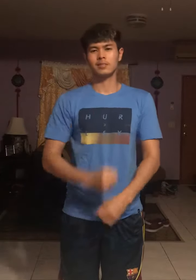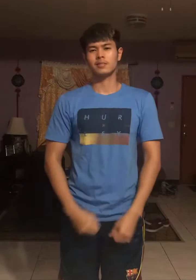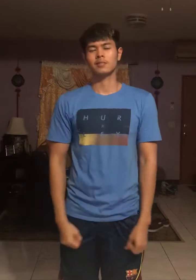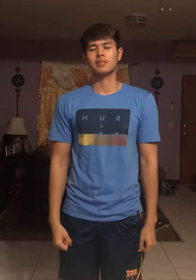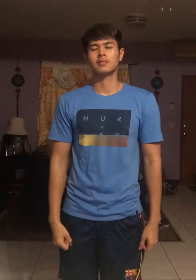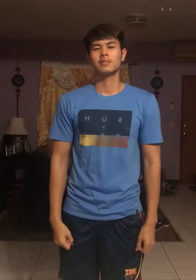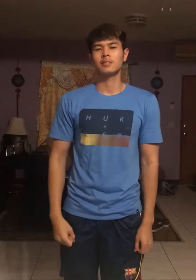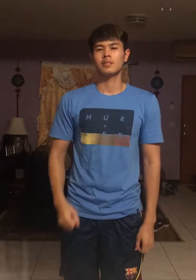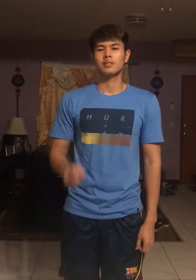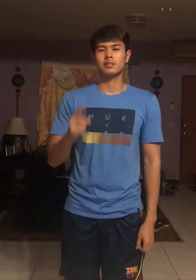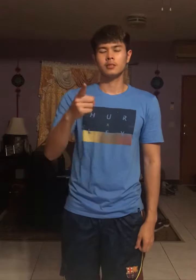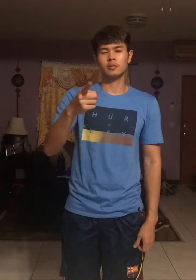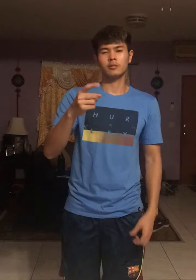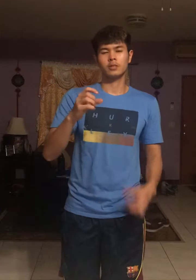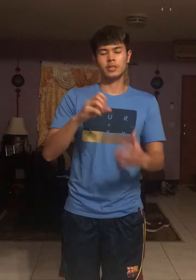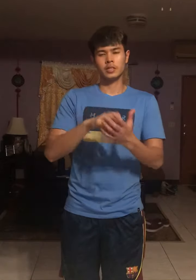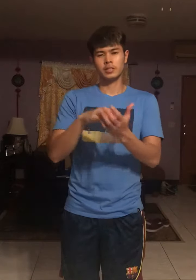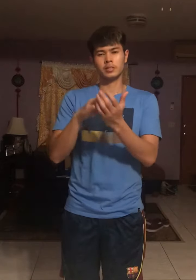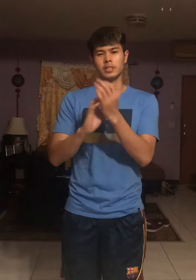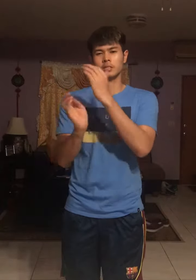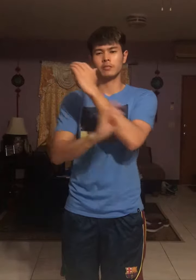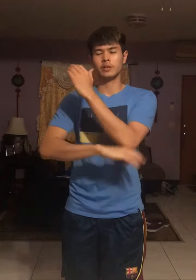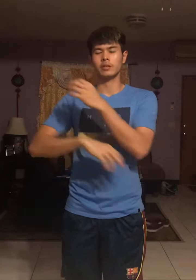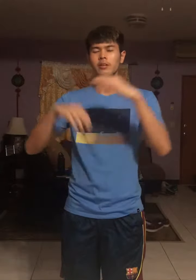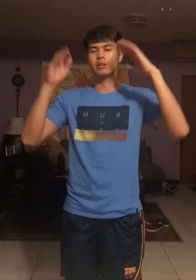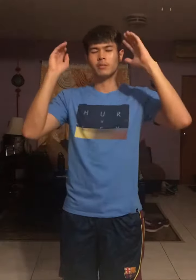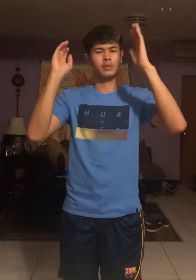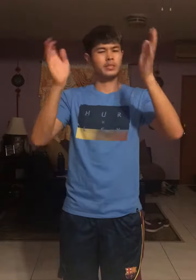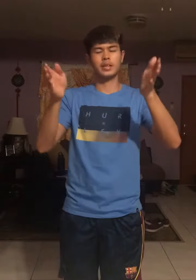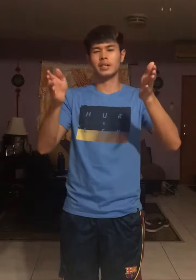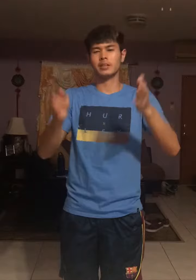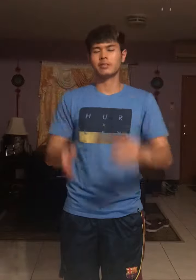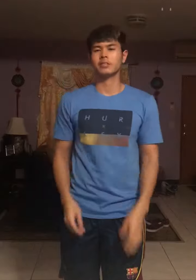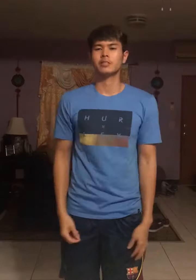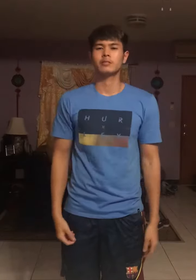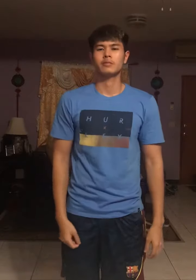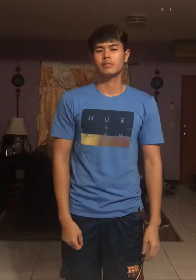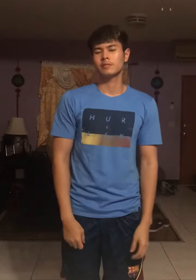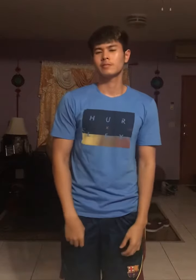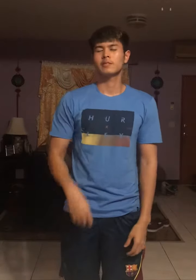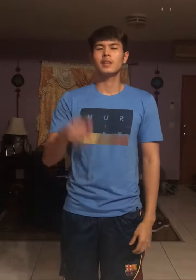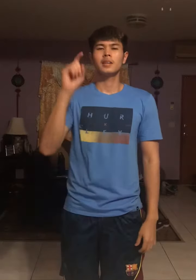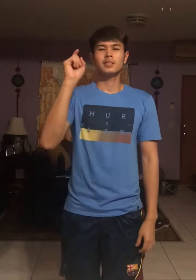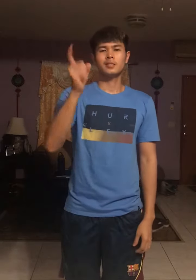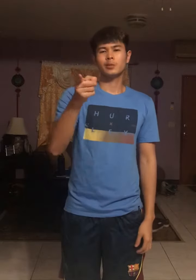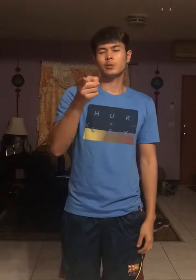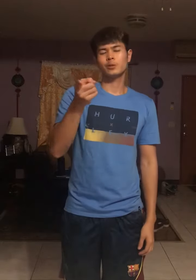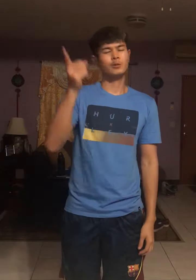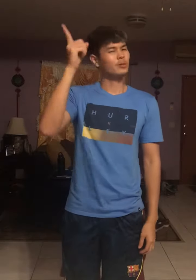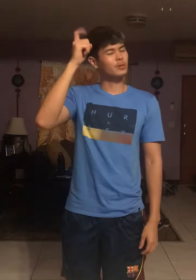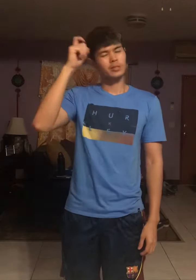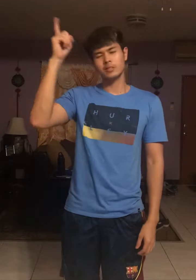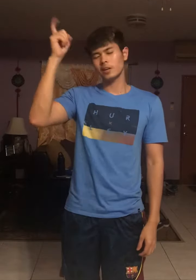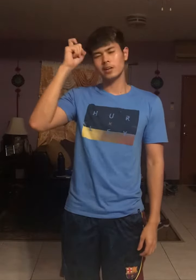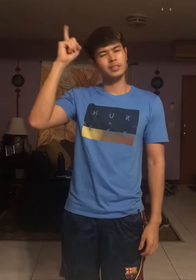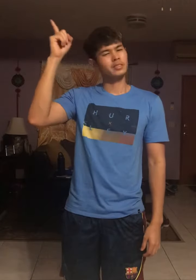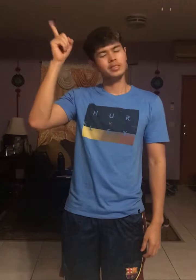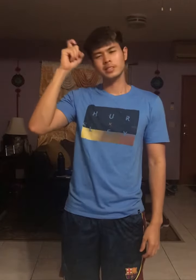You're a spineless, pale, pathetic lot And you haven't got a